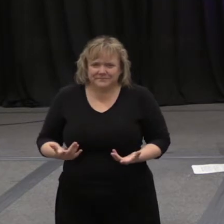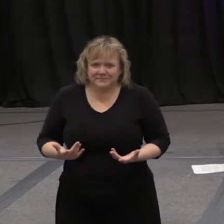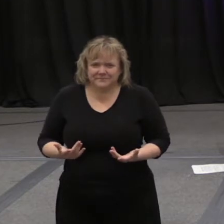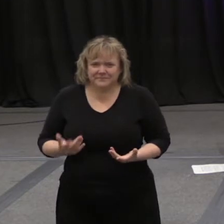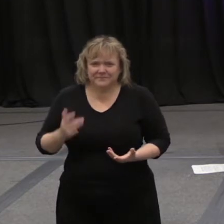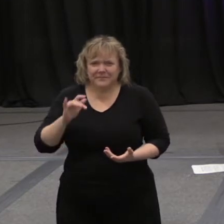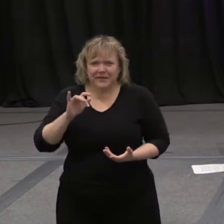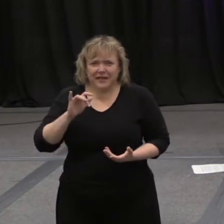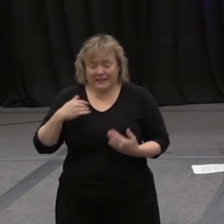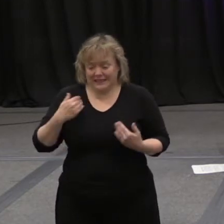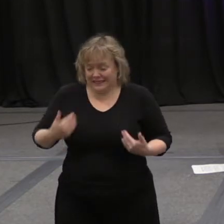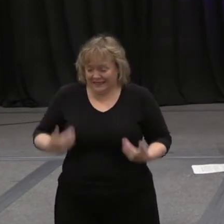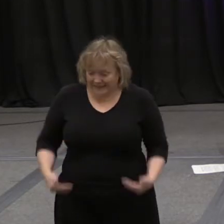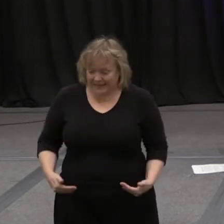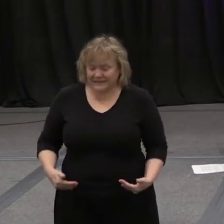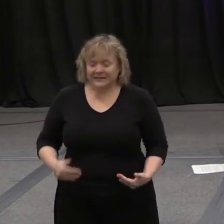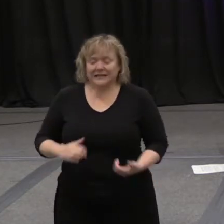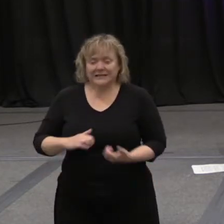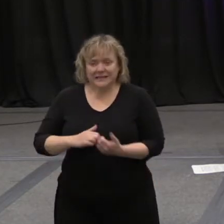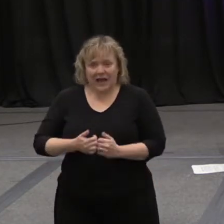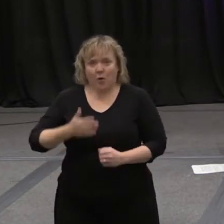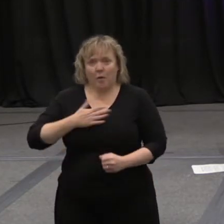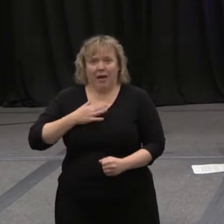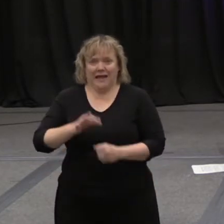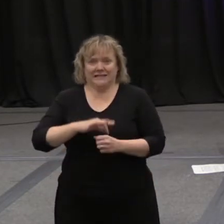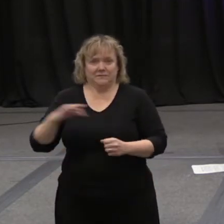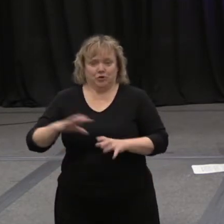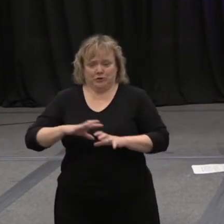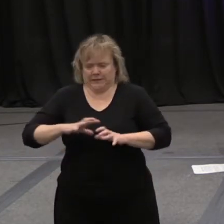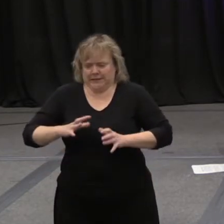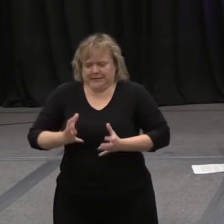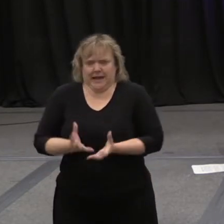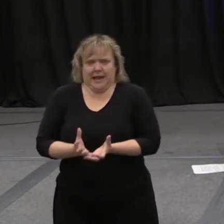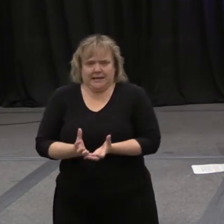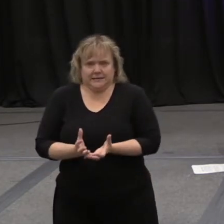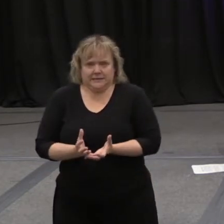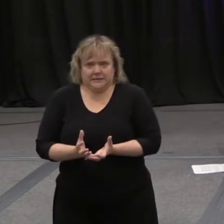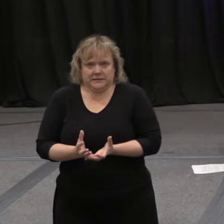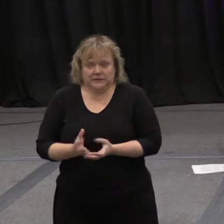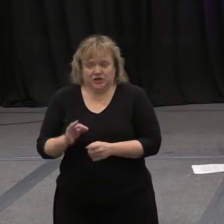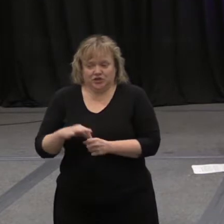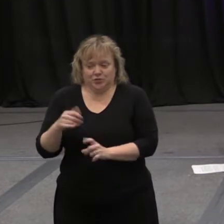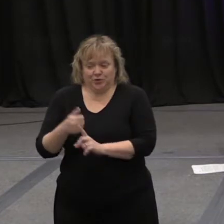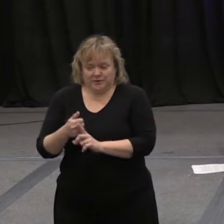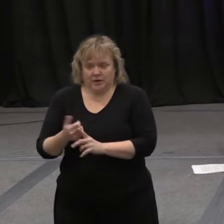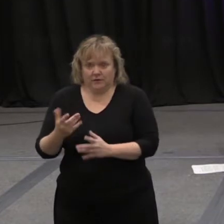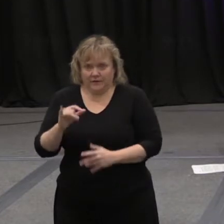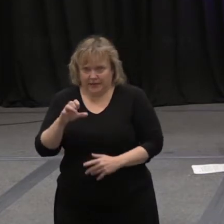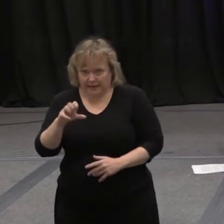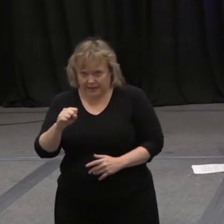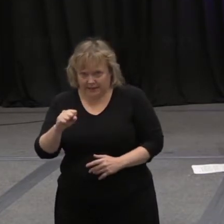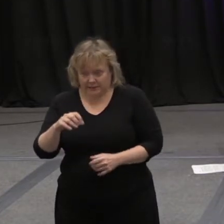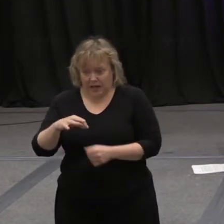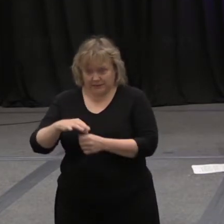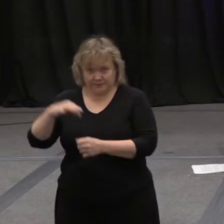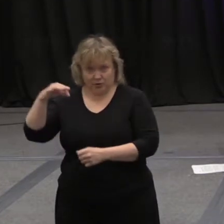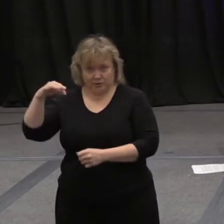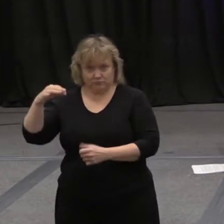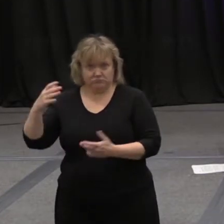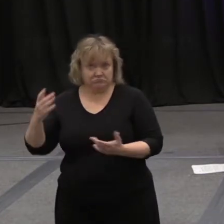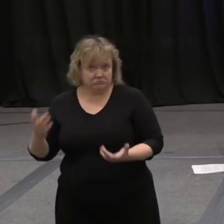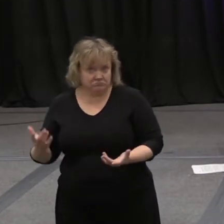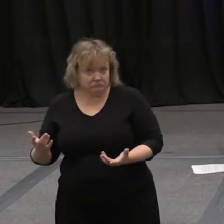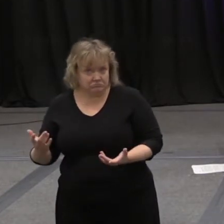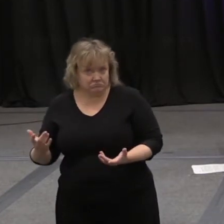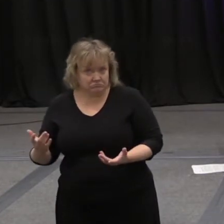this is the vessel for which our spirit has to walk around. And spirit sees spirit, right? That's why, as a